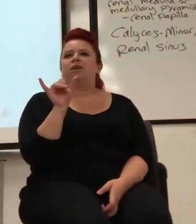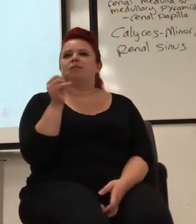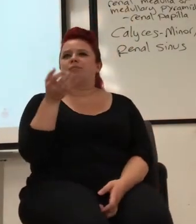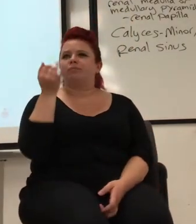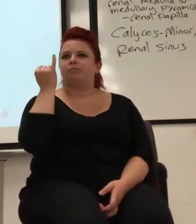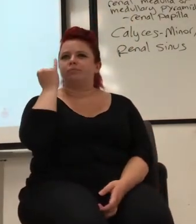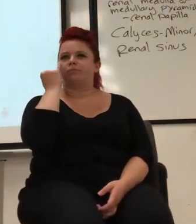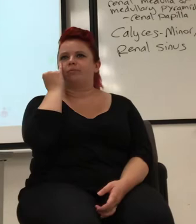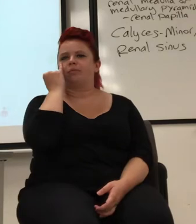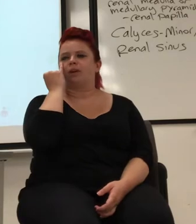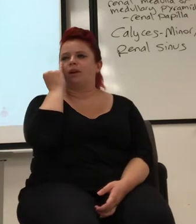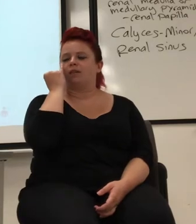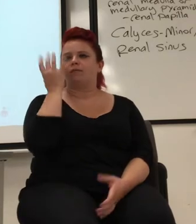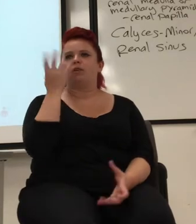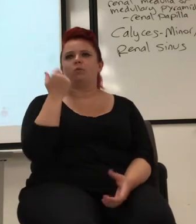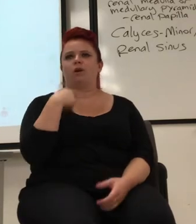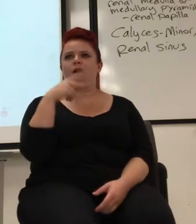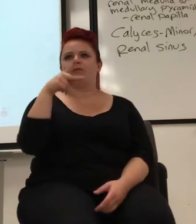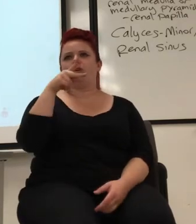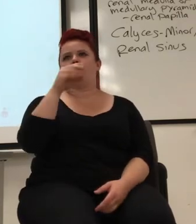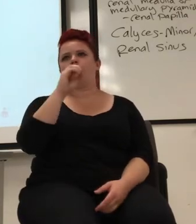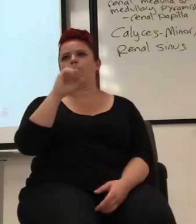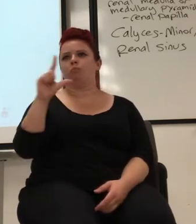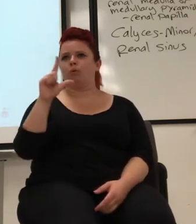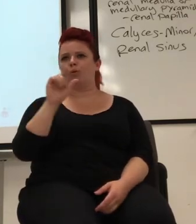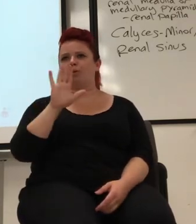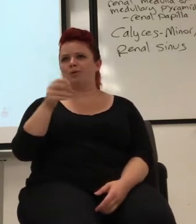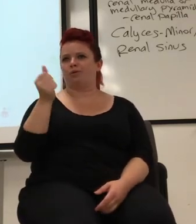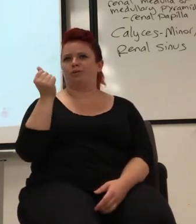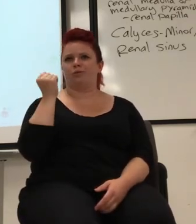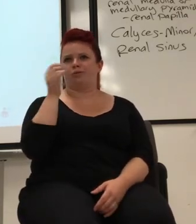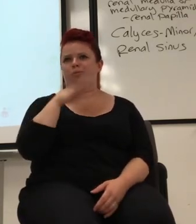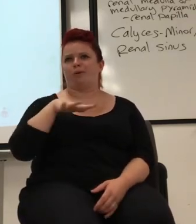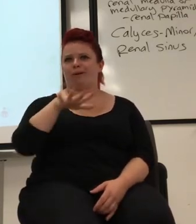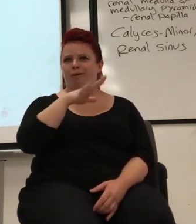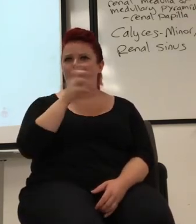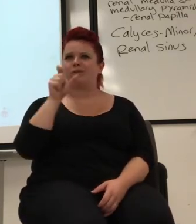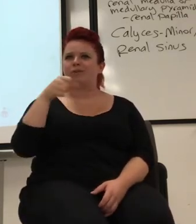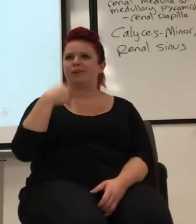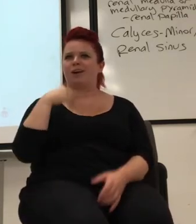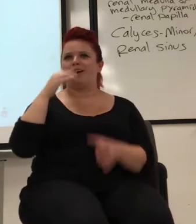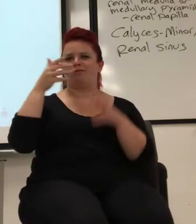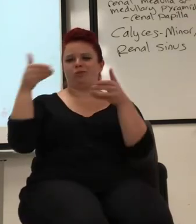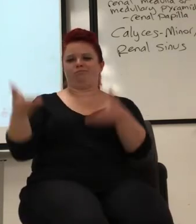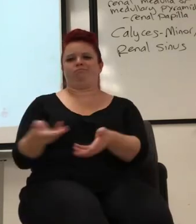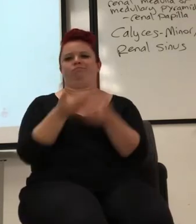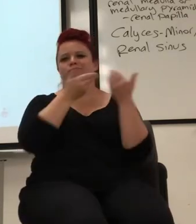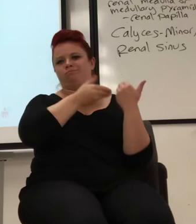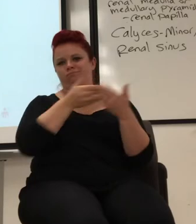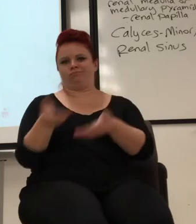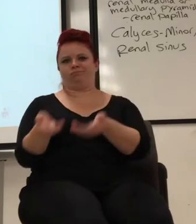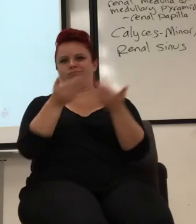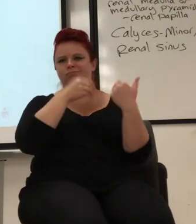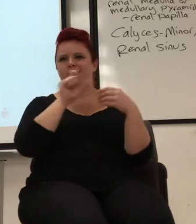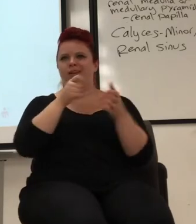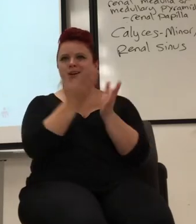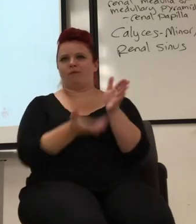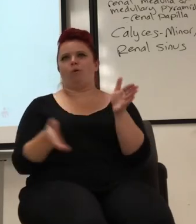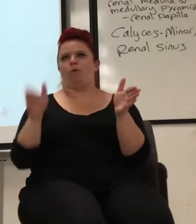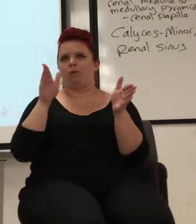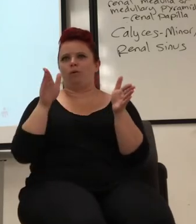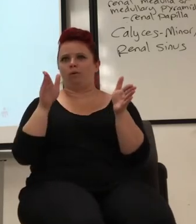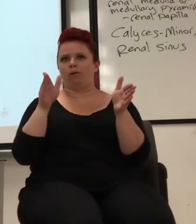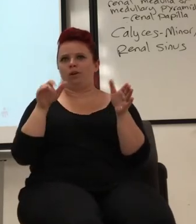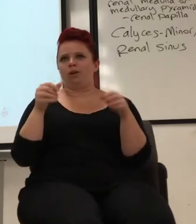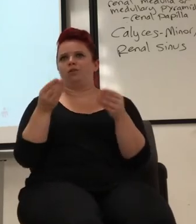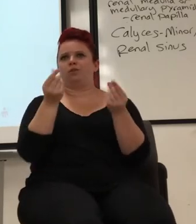you want to get a pool put in your backyard, first thing you gotta do is dig a hole. Just dig a mud hole. Just get the ground out of there. So just